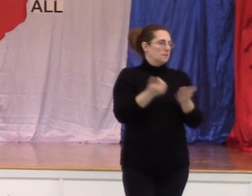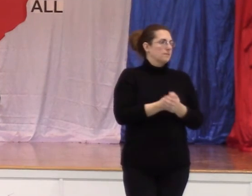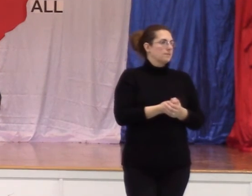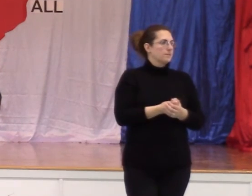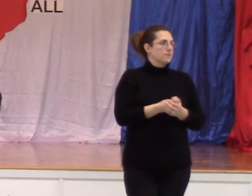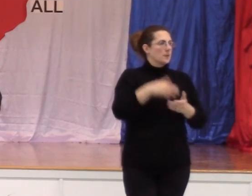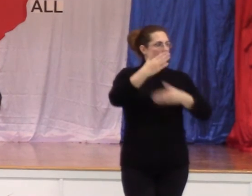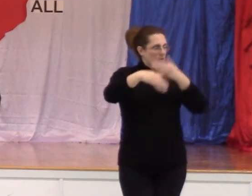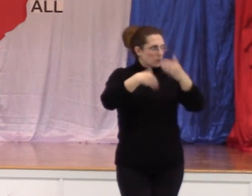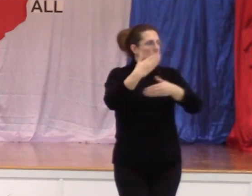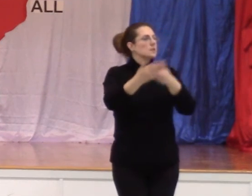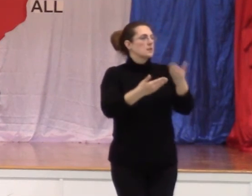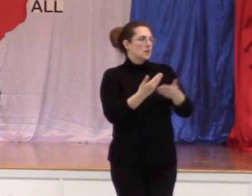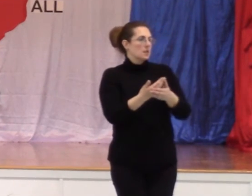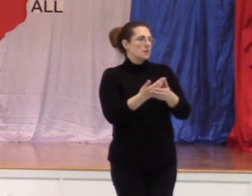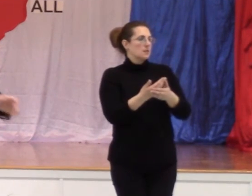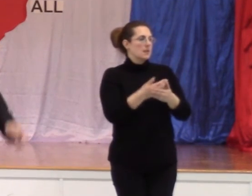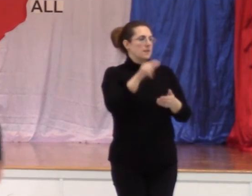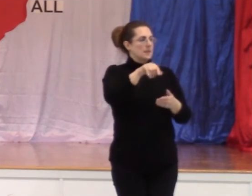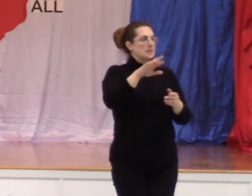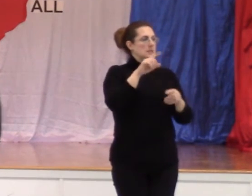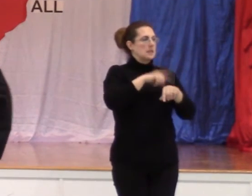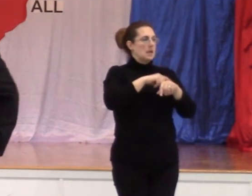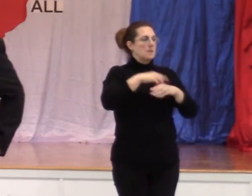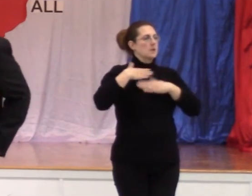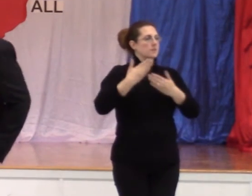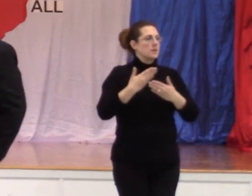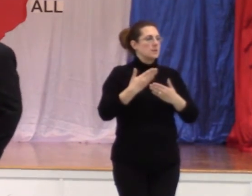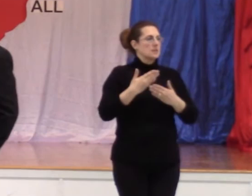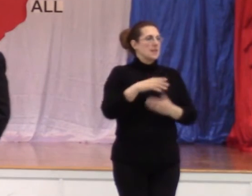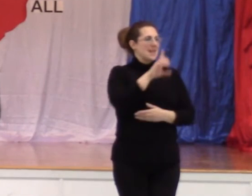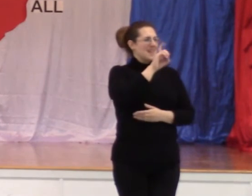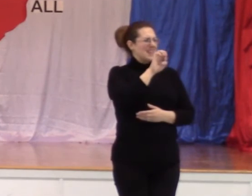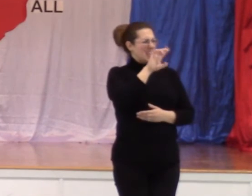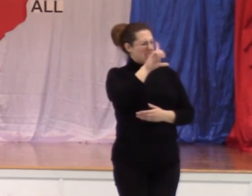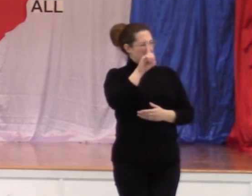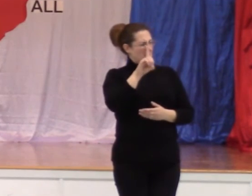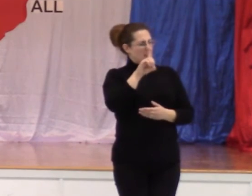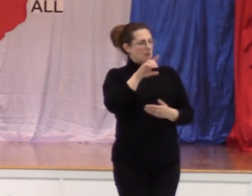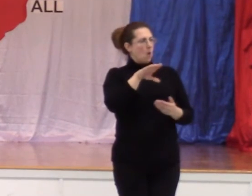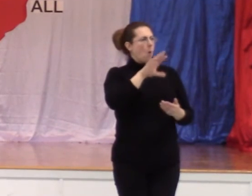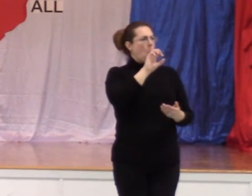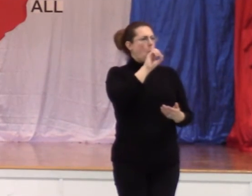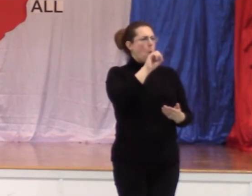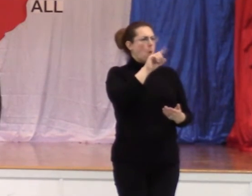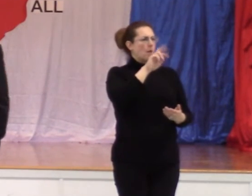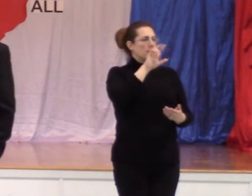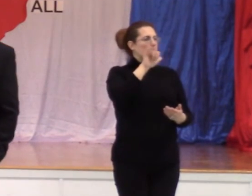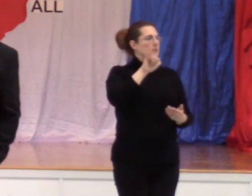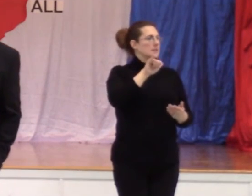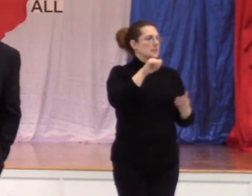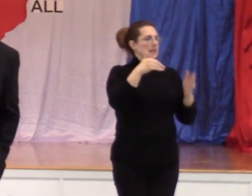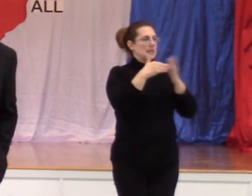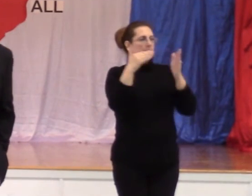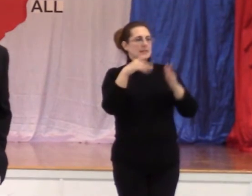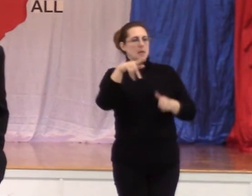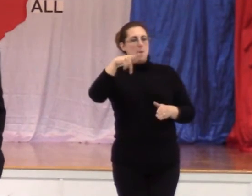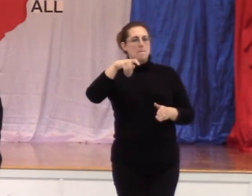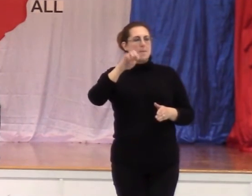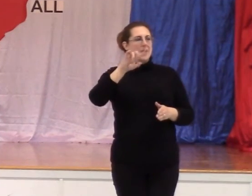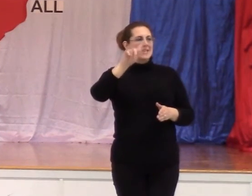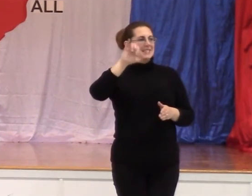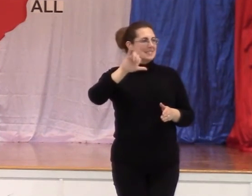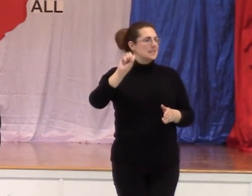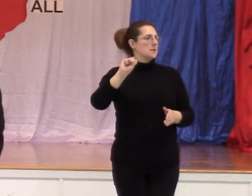This goes on beyond the era of the confessions, dead orthodoxy versus pietism.